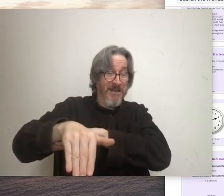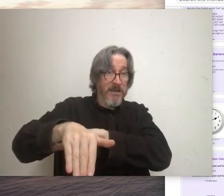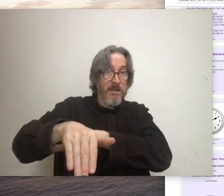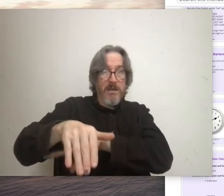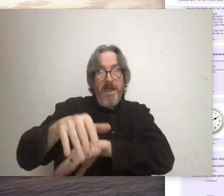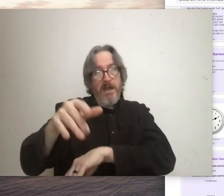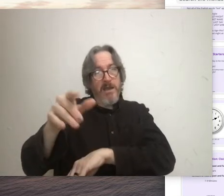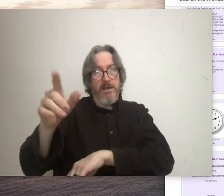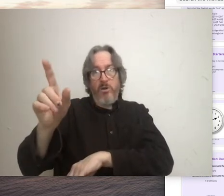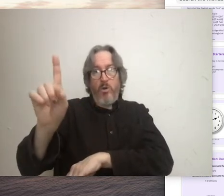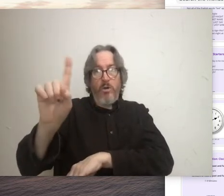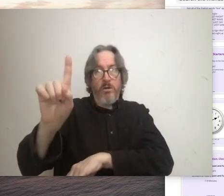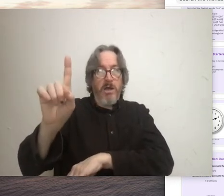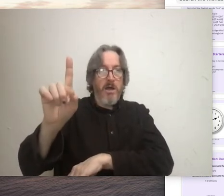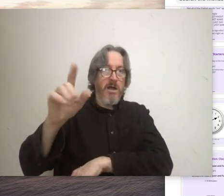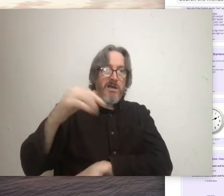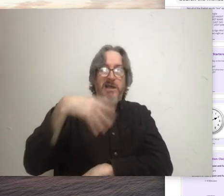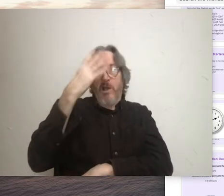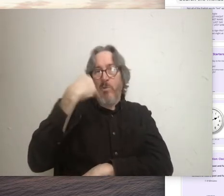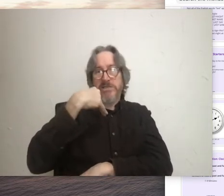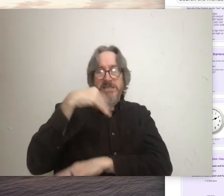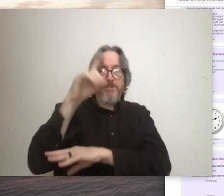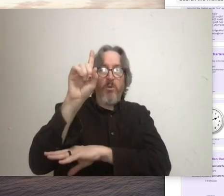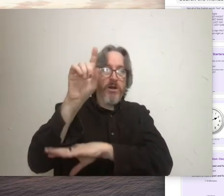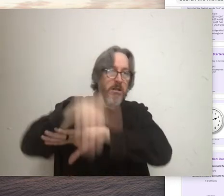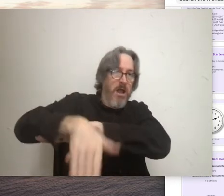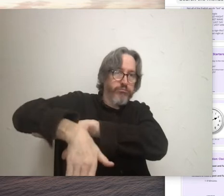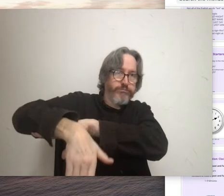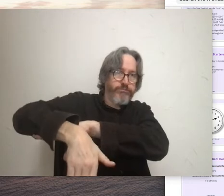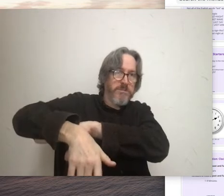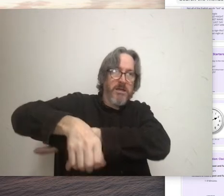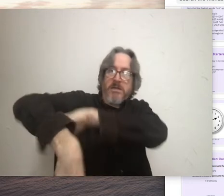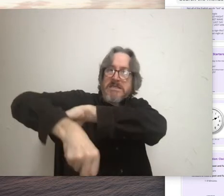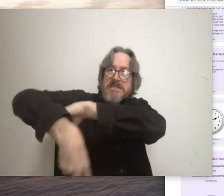evening, and went to sleep at